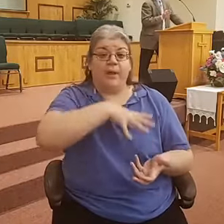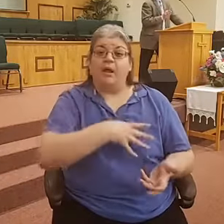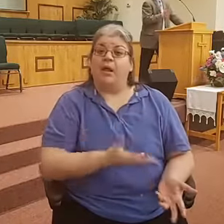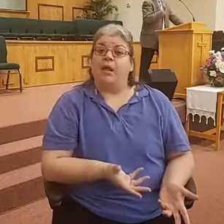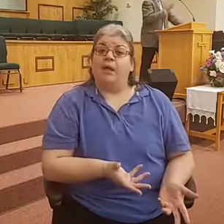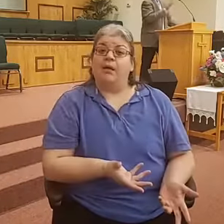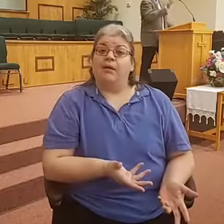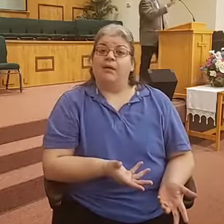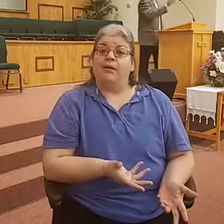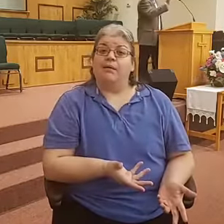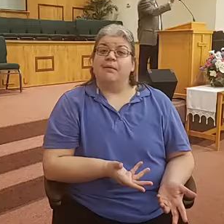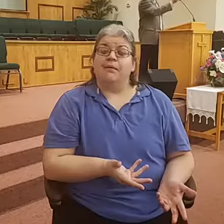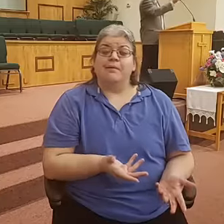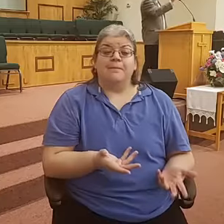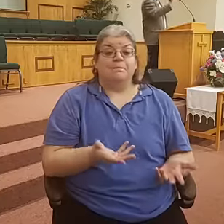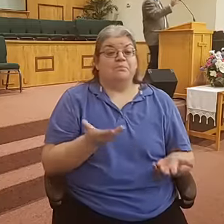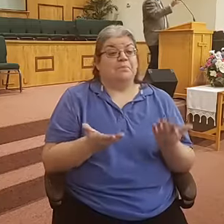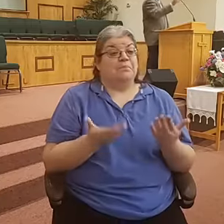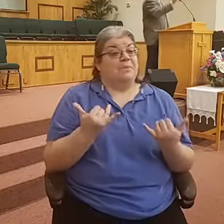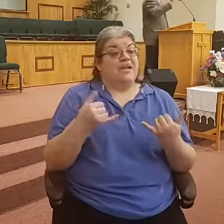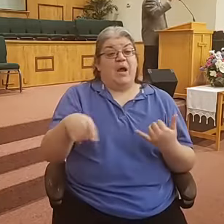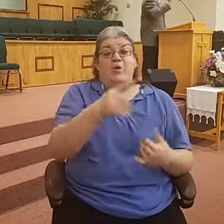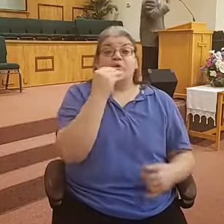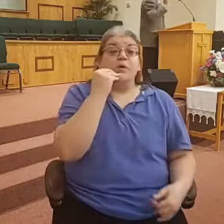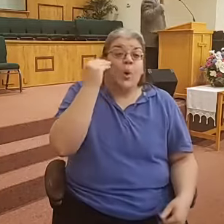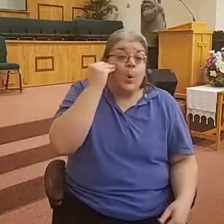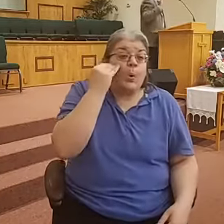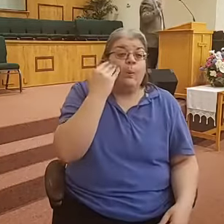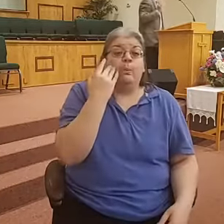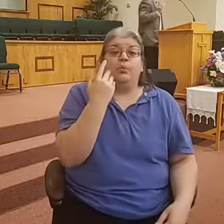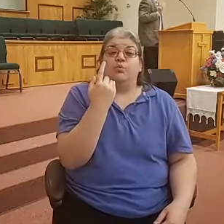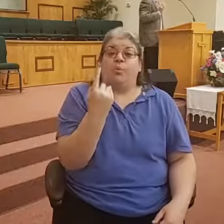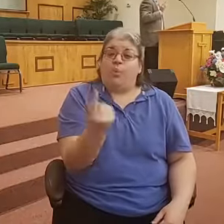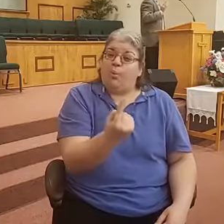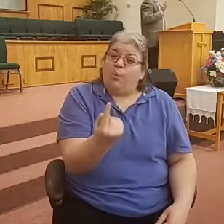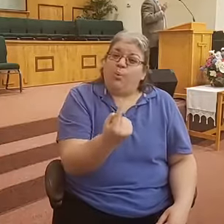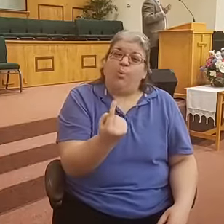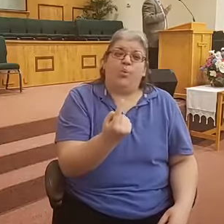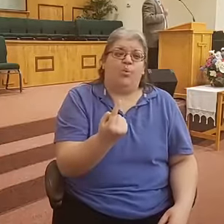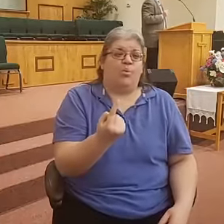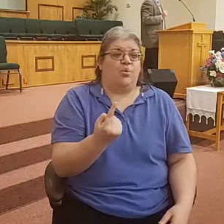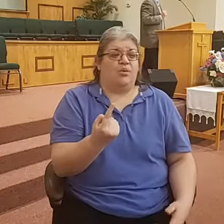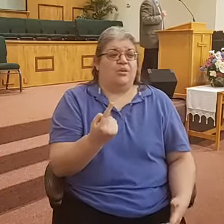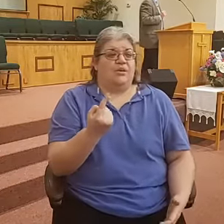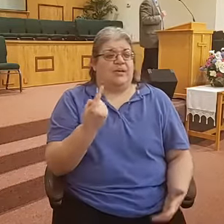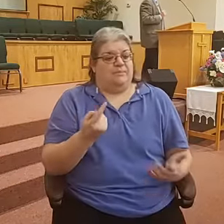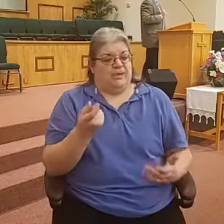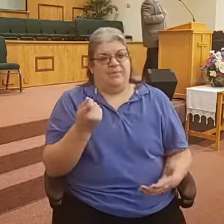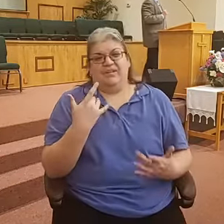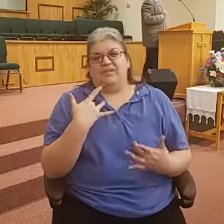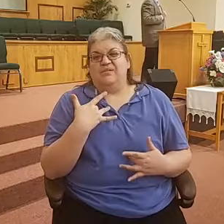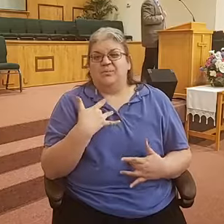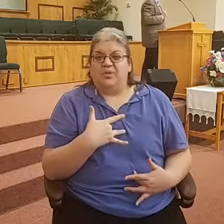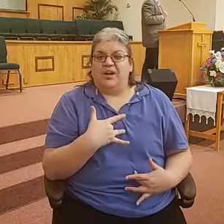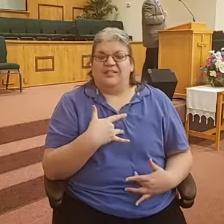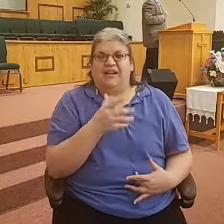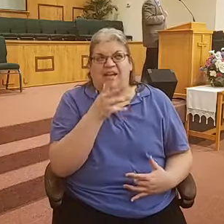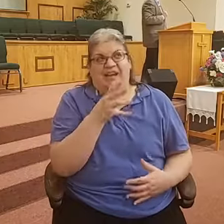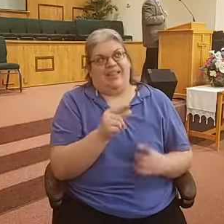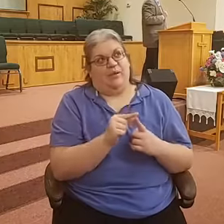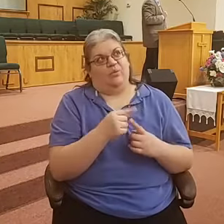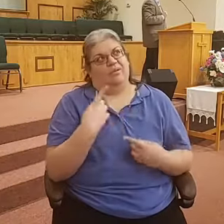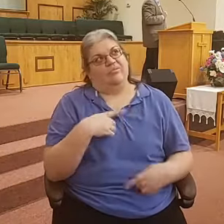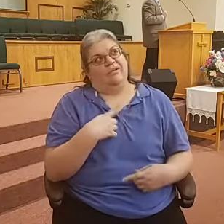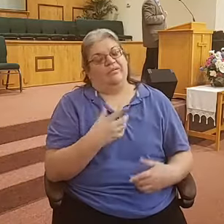I'm just telling you, right now, maybe you're at home, you're alone, and you're even a little depressed. I hate to use that word.